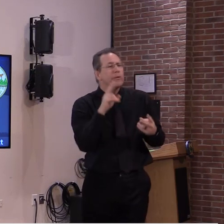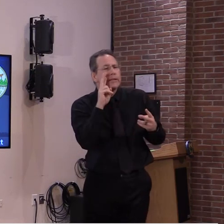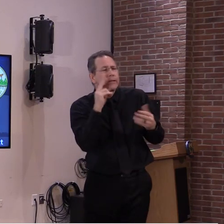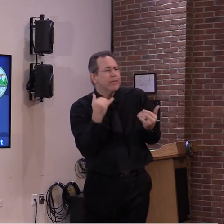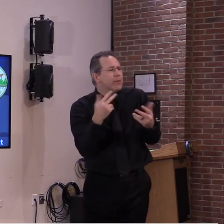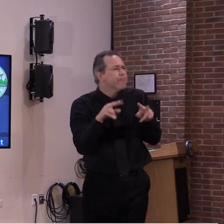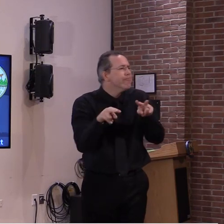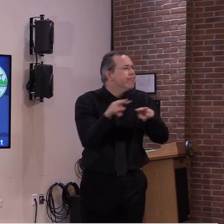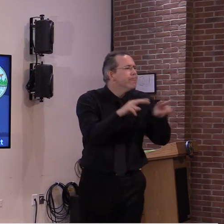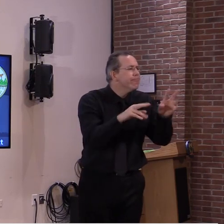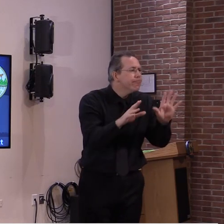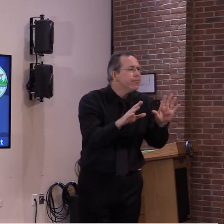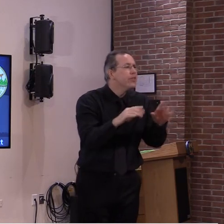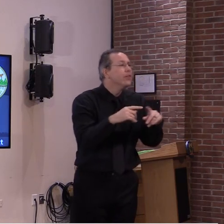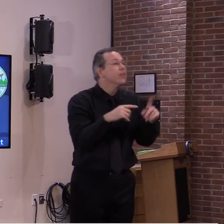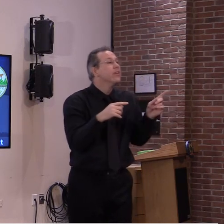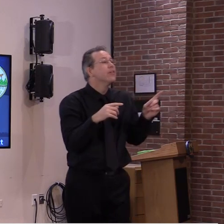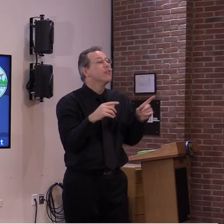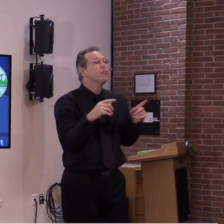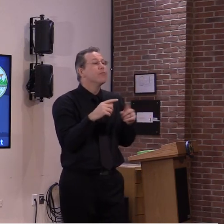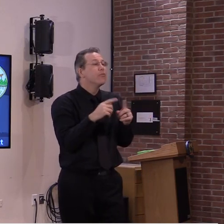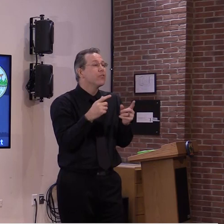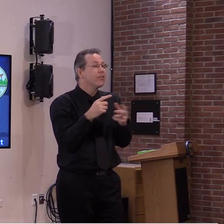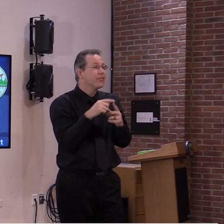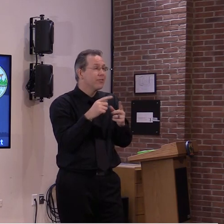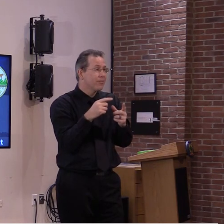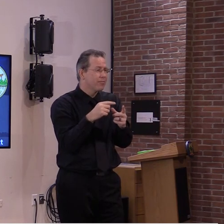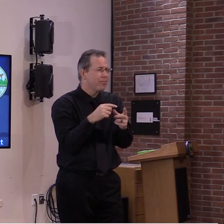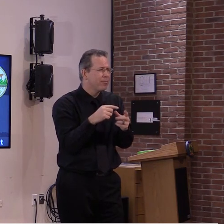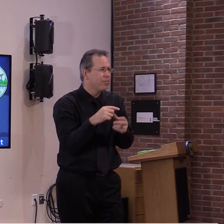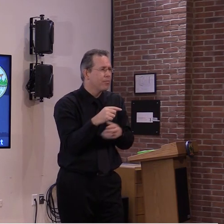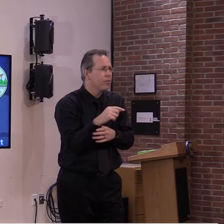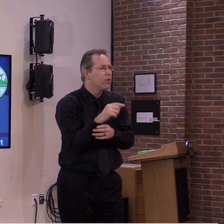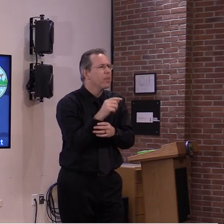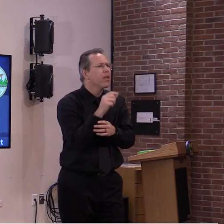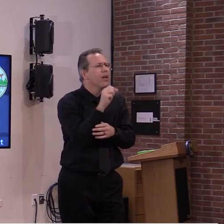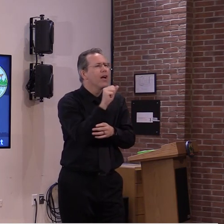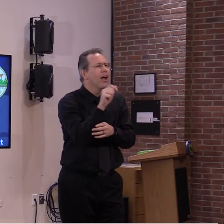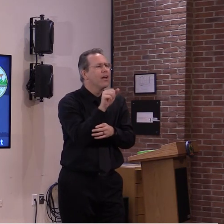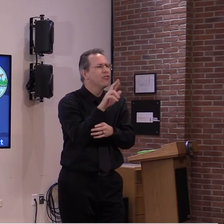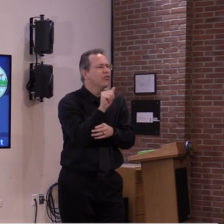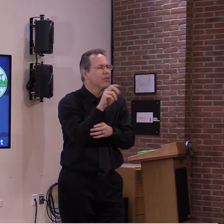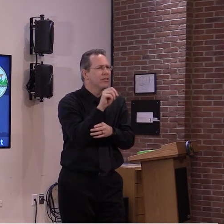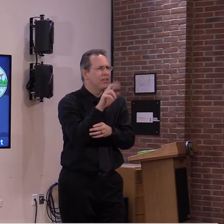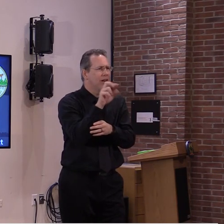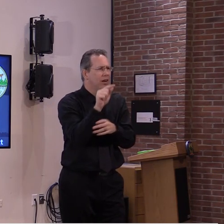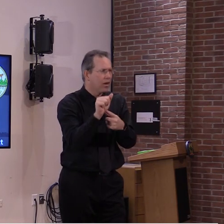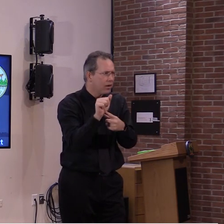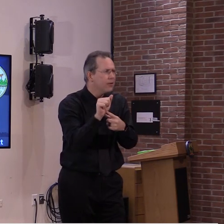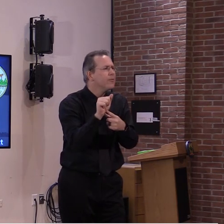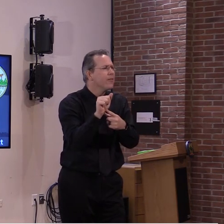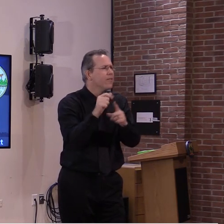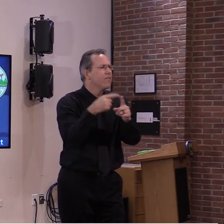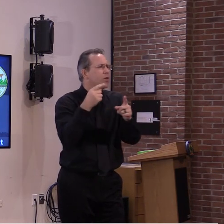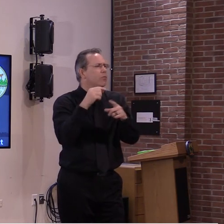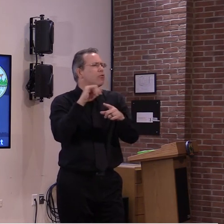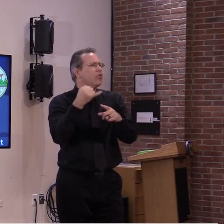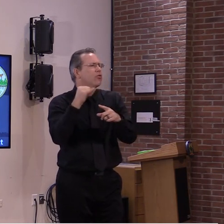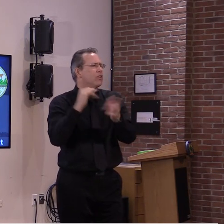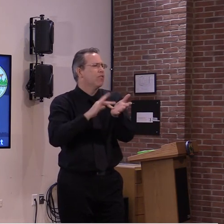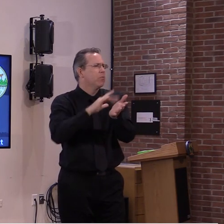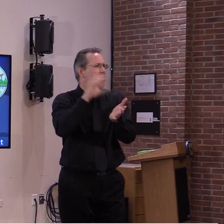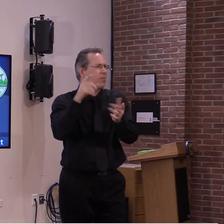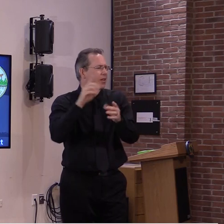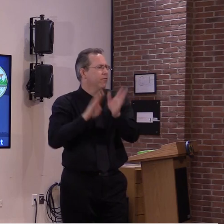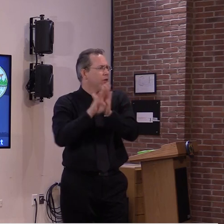AstraZeneca has been approved in the UK. Johnson & Johnson believes by the end of January that they